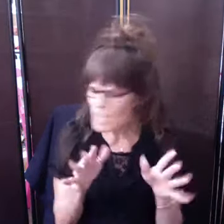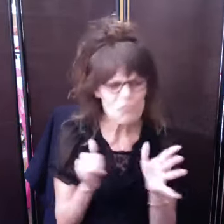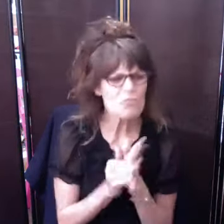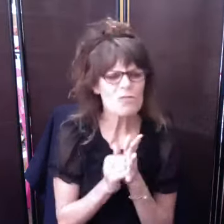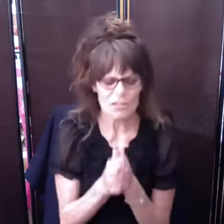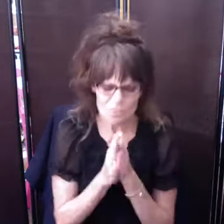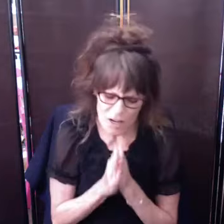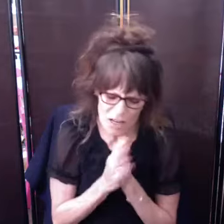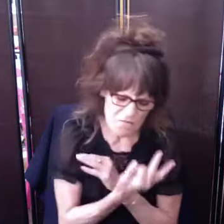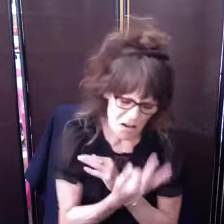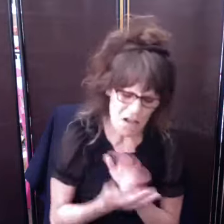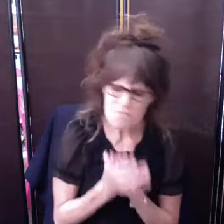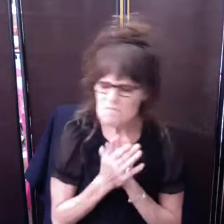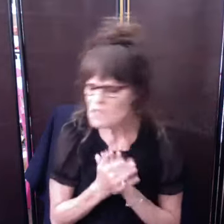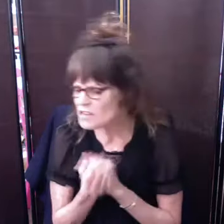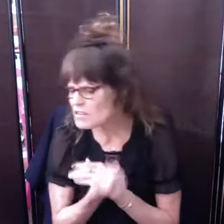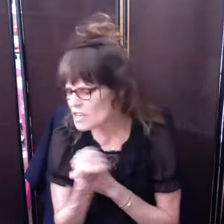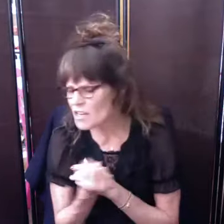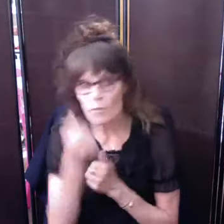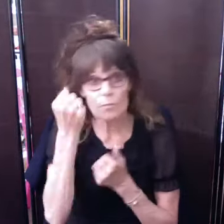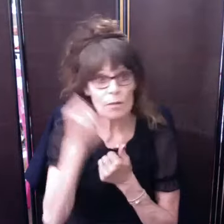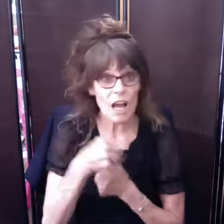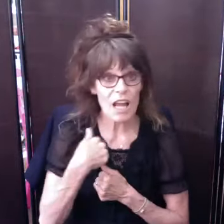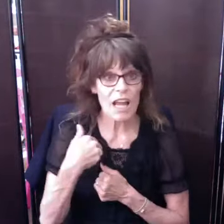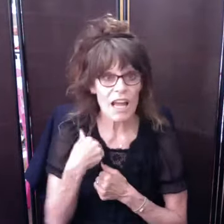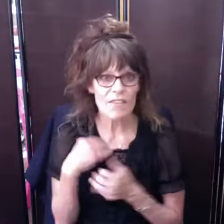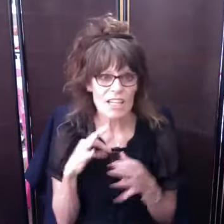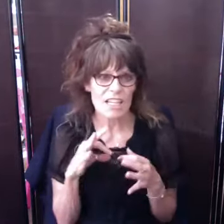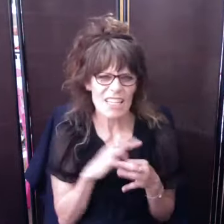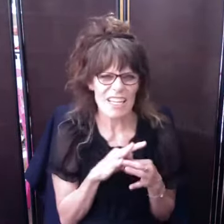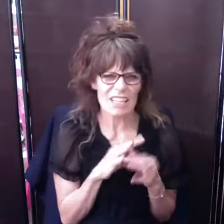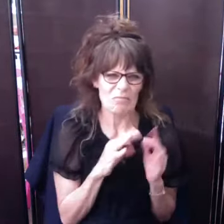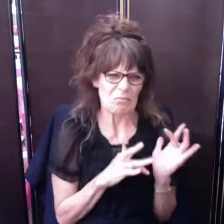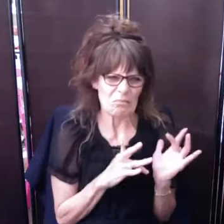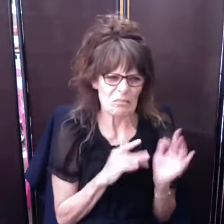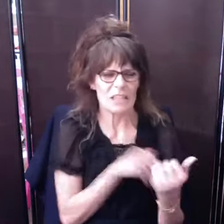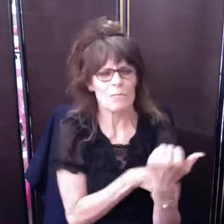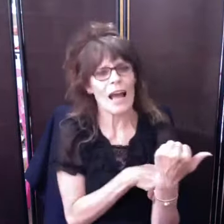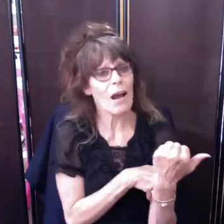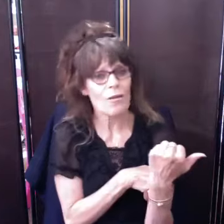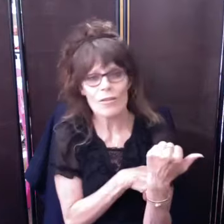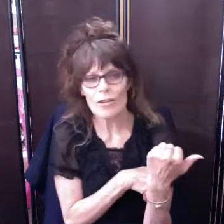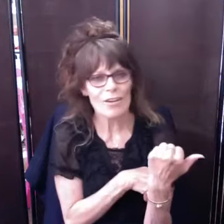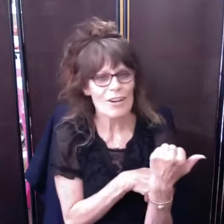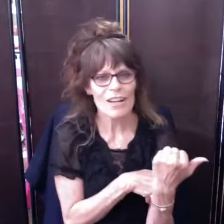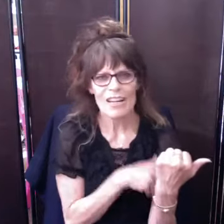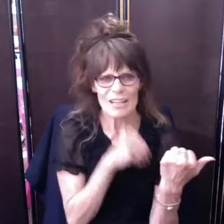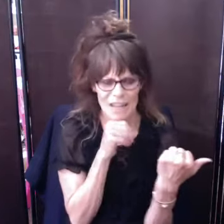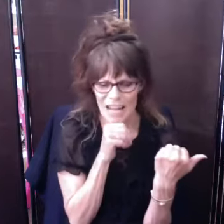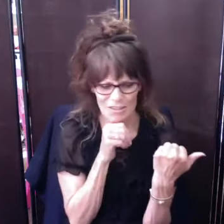prayed about it on Saturday. And remember, I've got a tenuous connection at best to any power, and certainly not bringing any kind of trust. I mean, I am